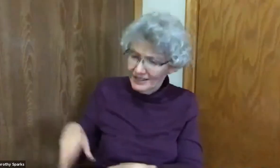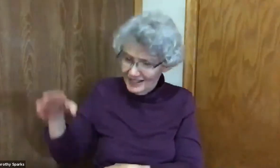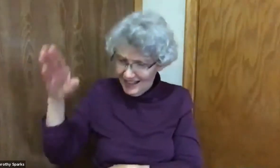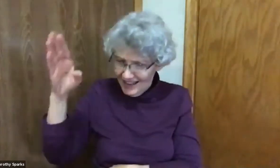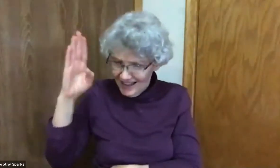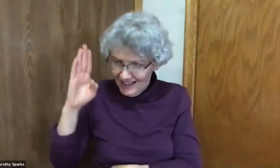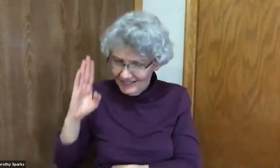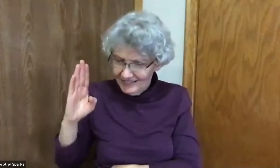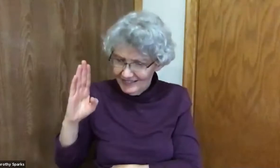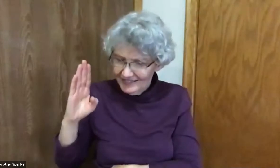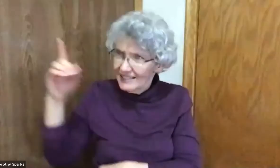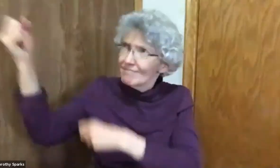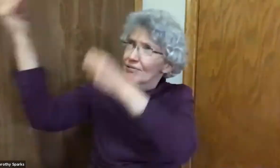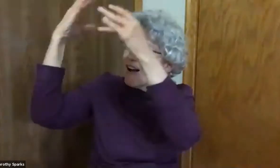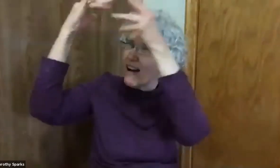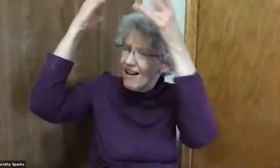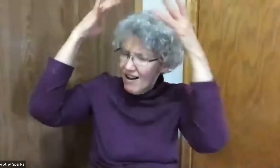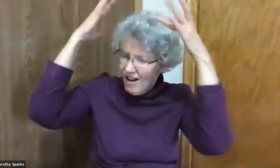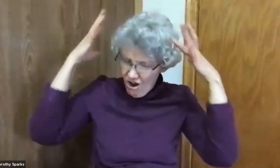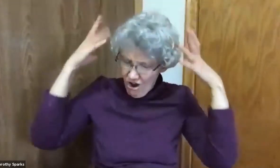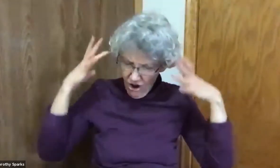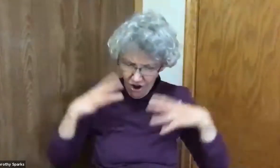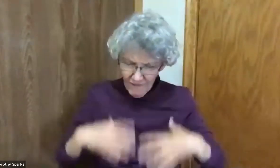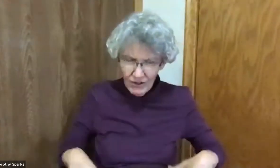me. The Lord.